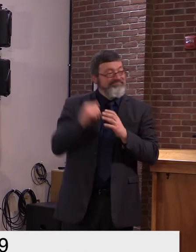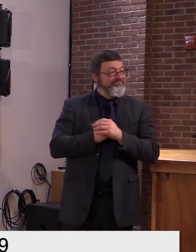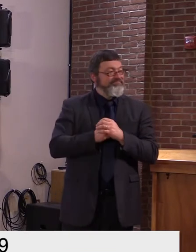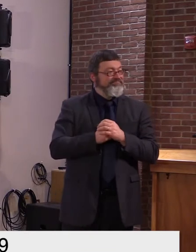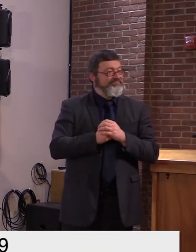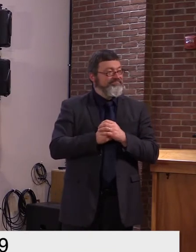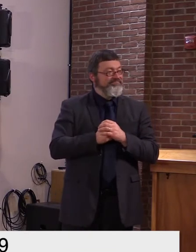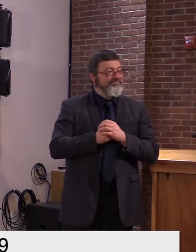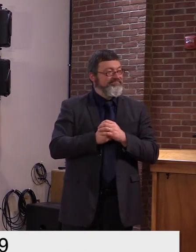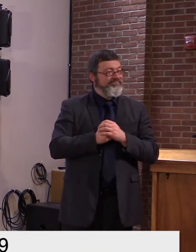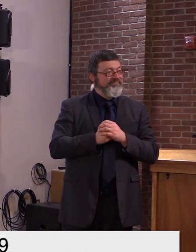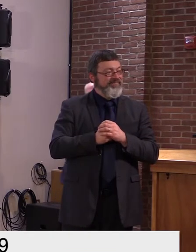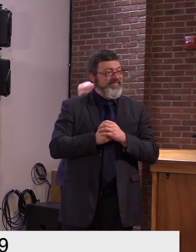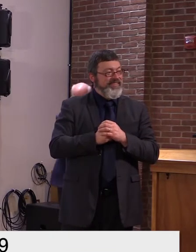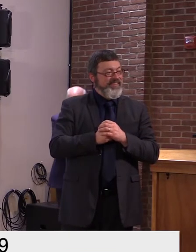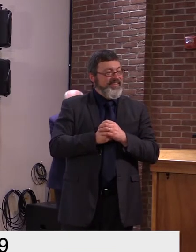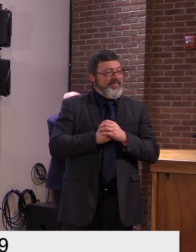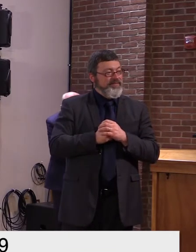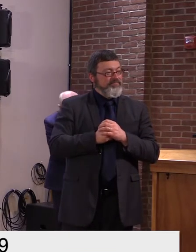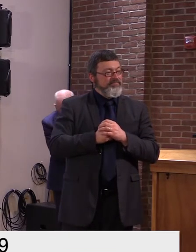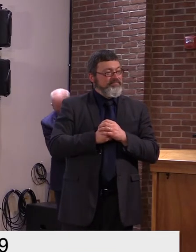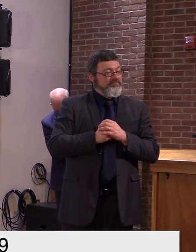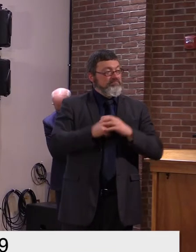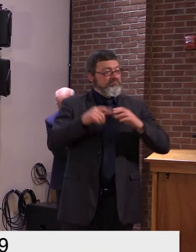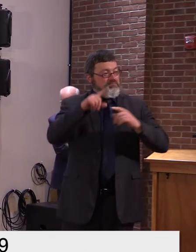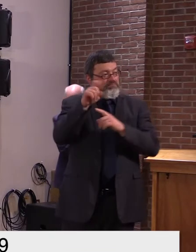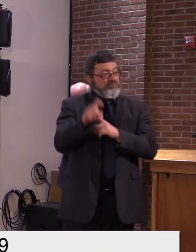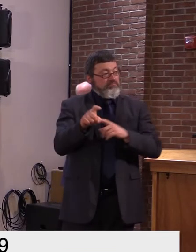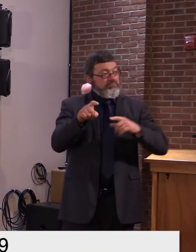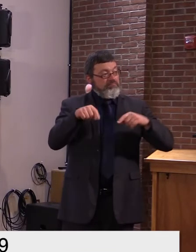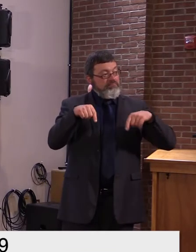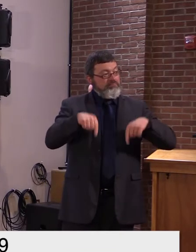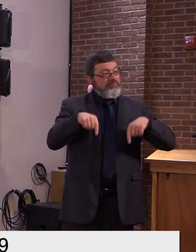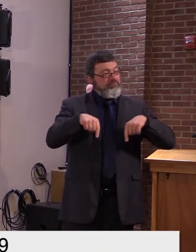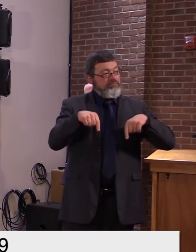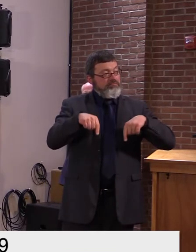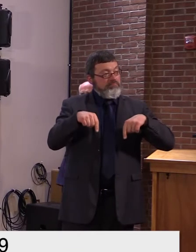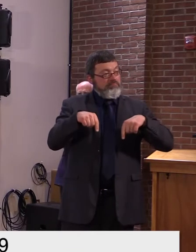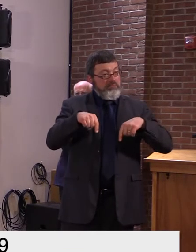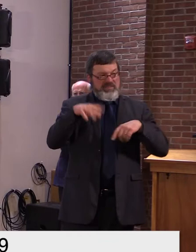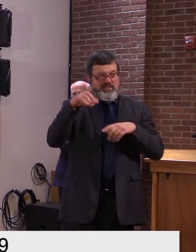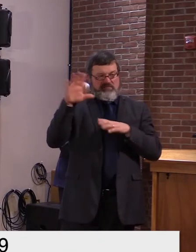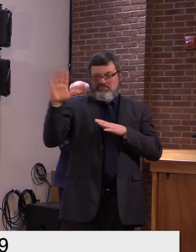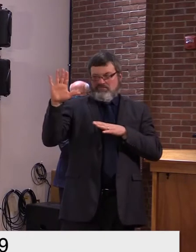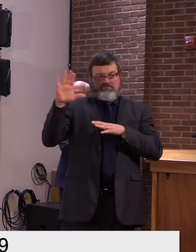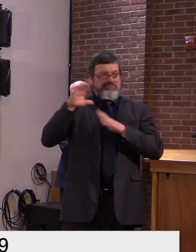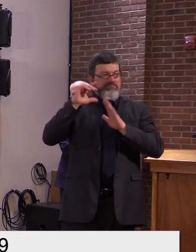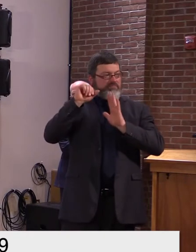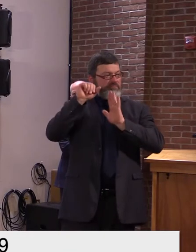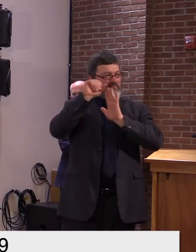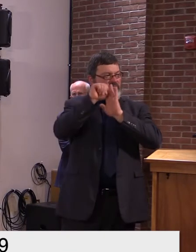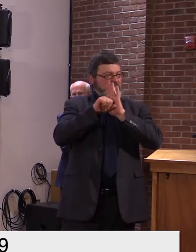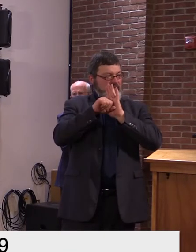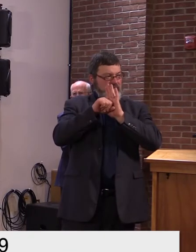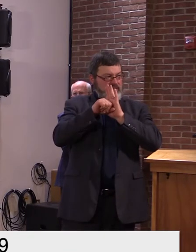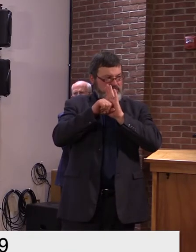thanks. So how does the state plan to notify sort of the next priority group who will be eligible for the vaccine?